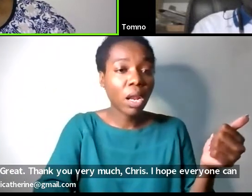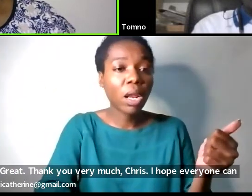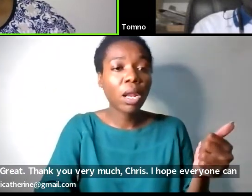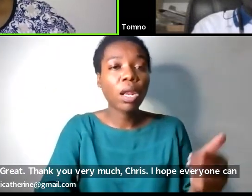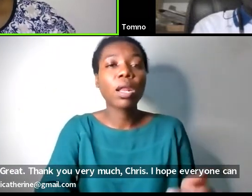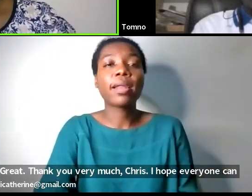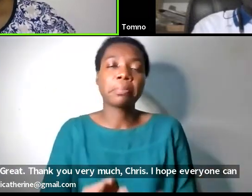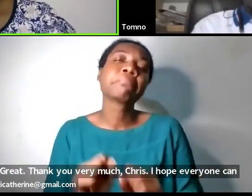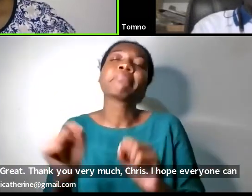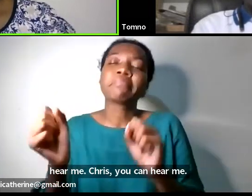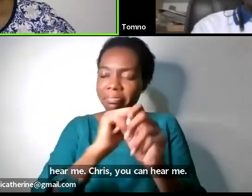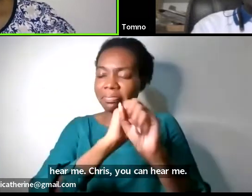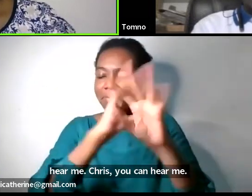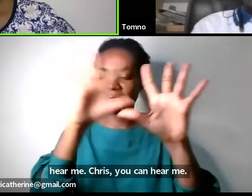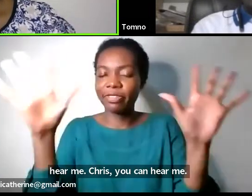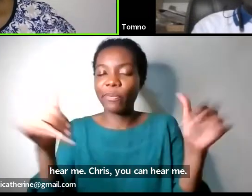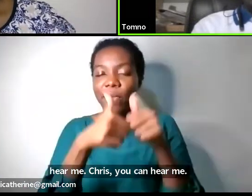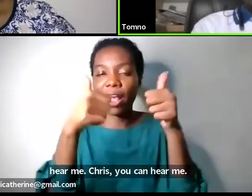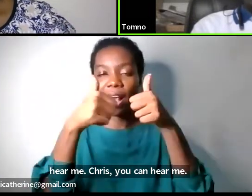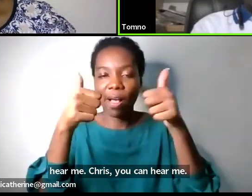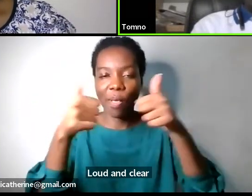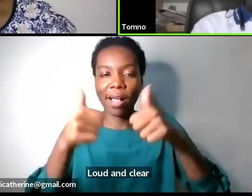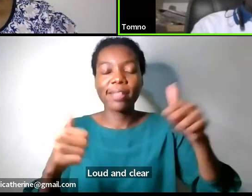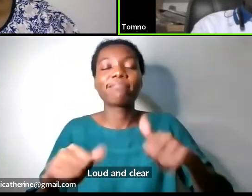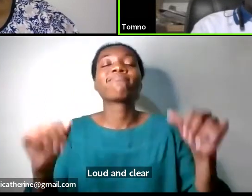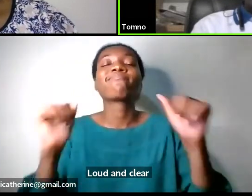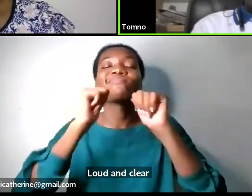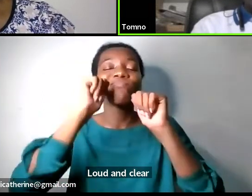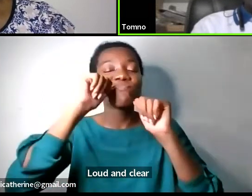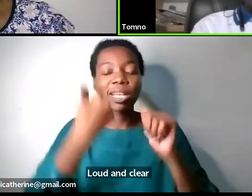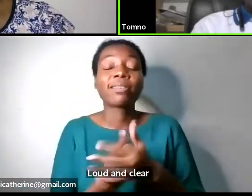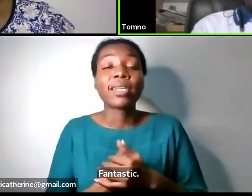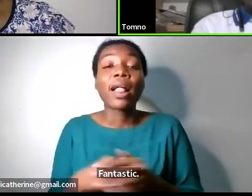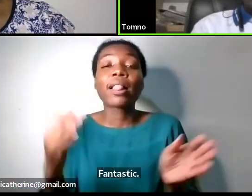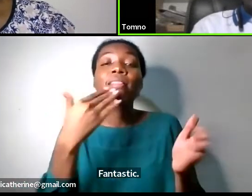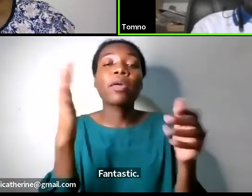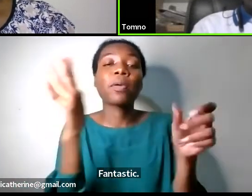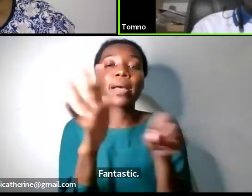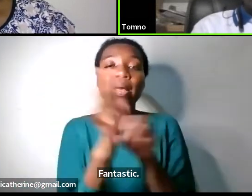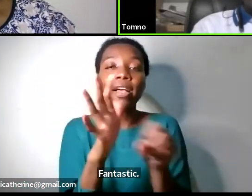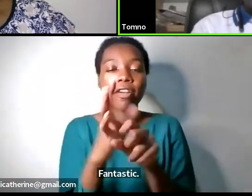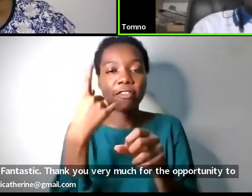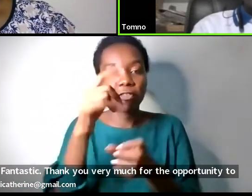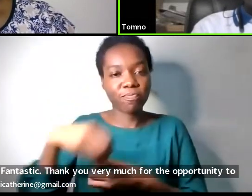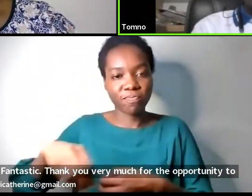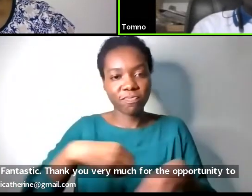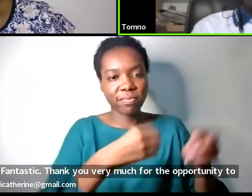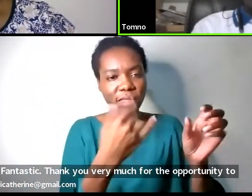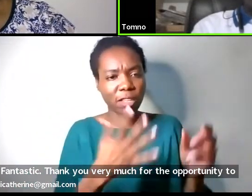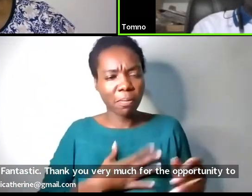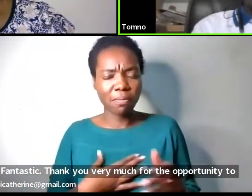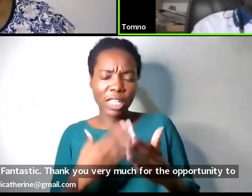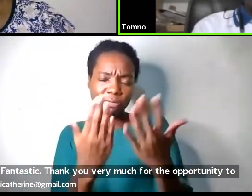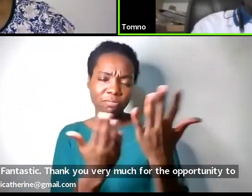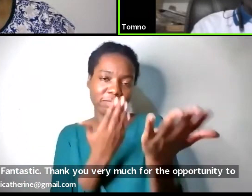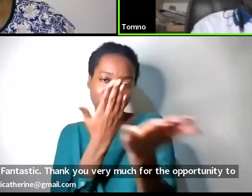Loud and clear. Fantastic. Thank you very much for the opportunity to do a presentation